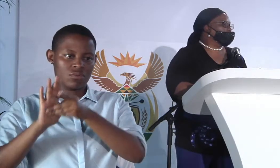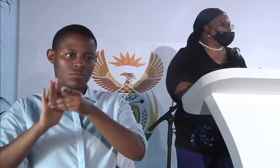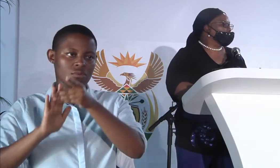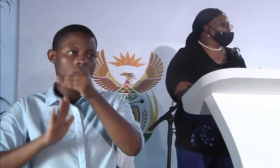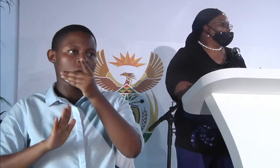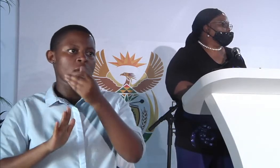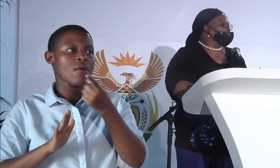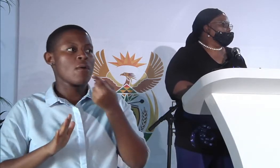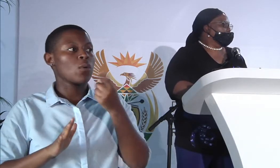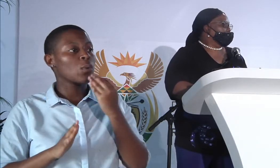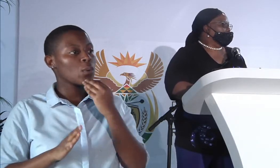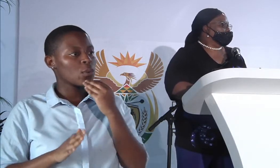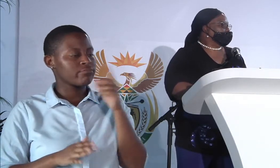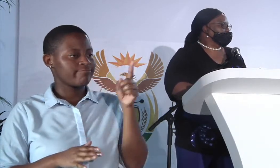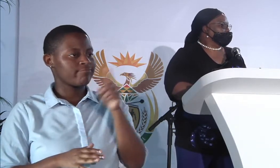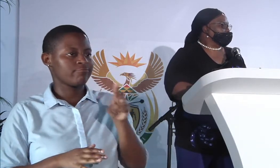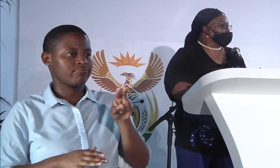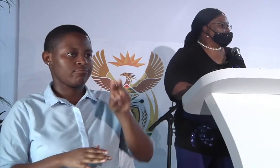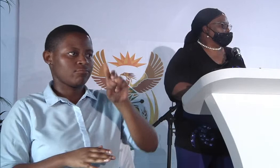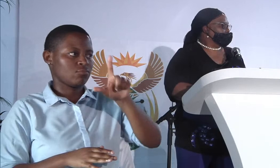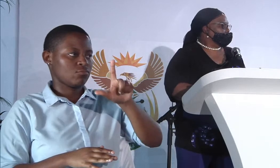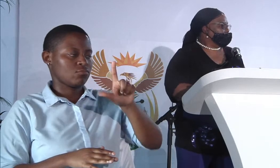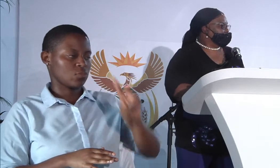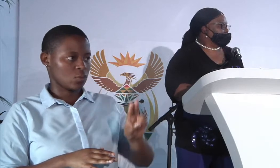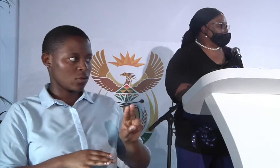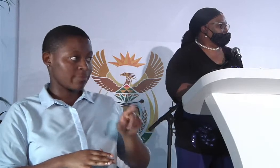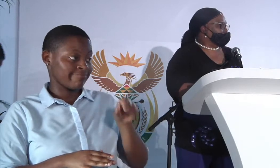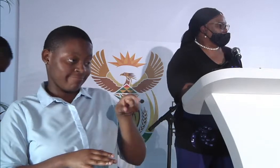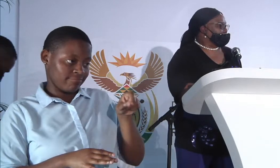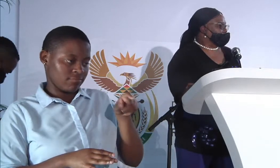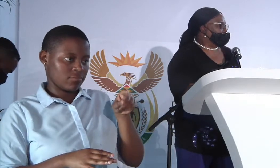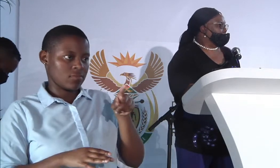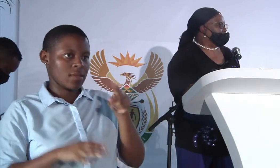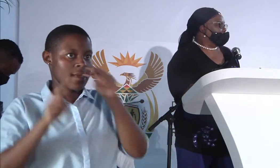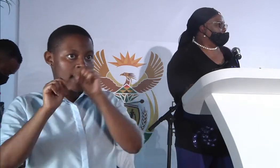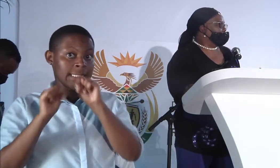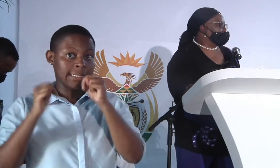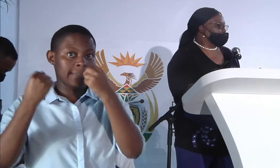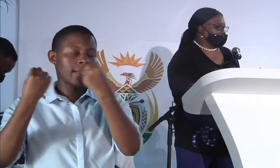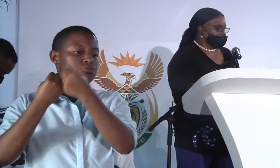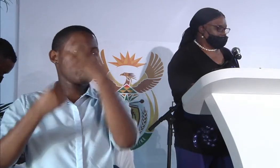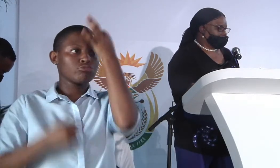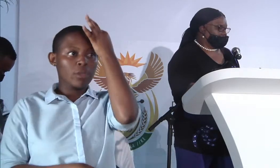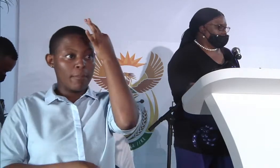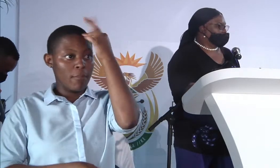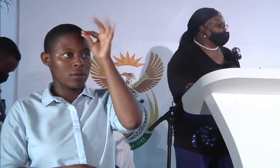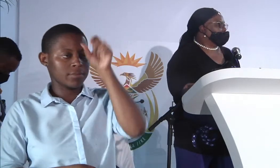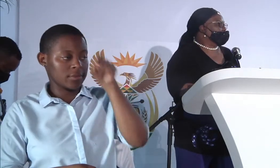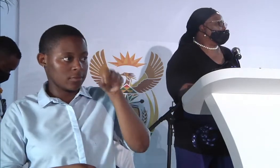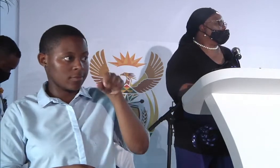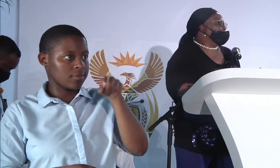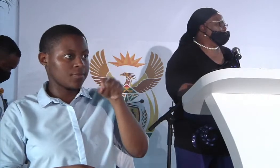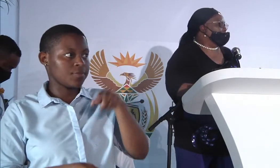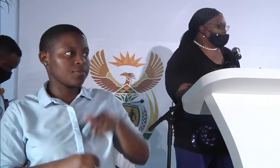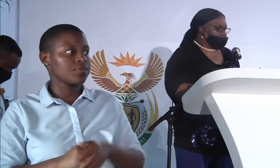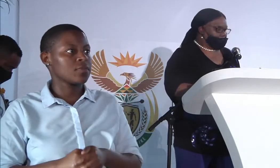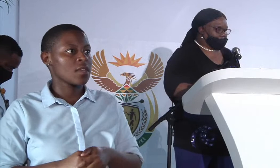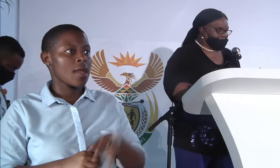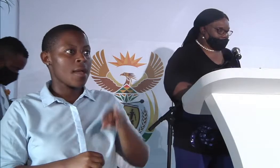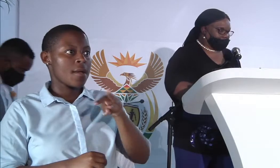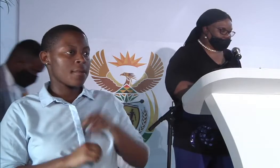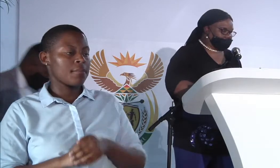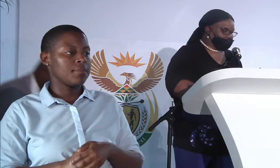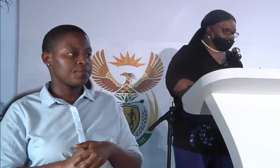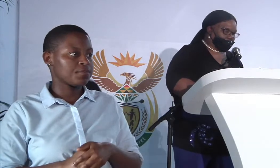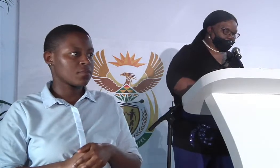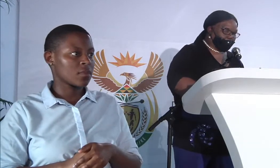Bogopane-Zulu. She is the Deputy Minister at the National Department. She is